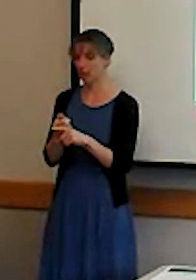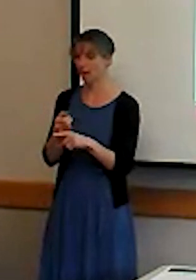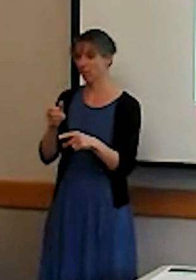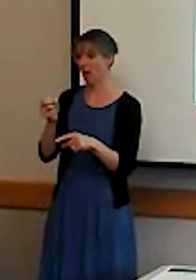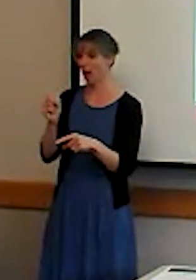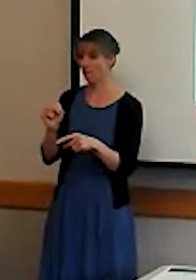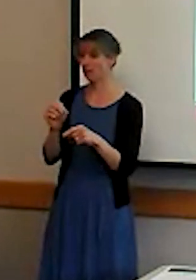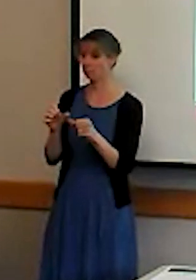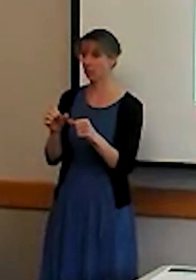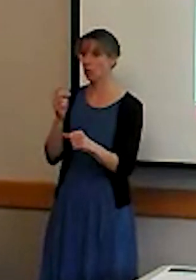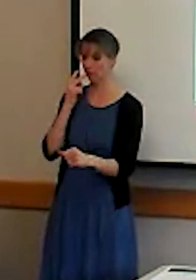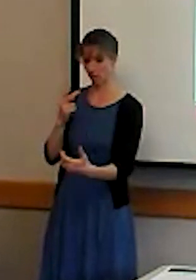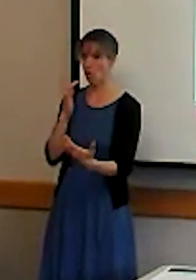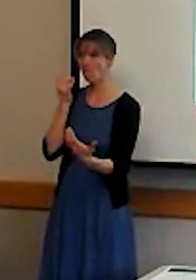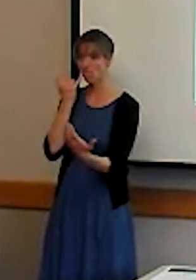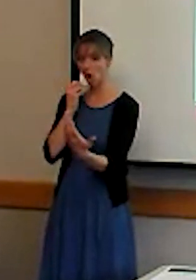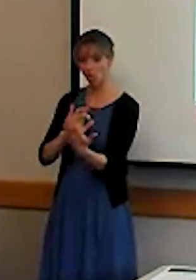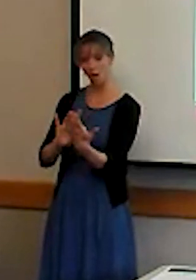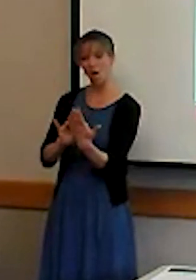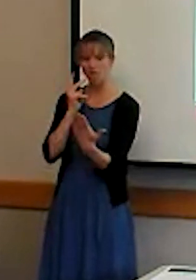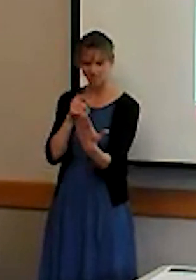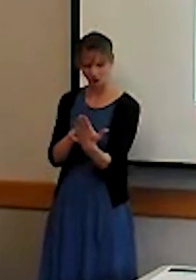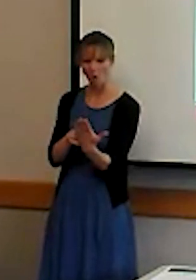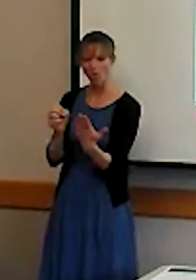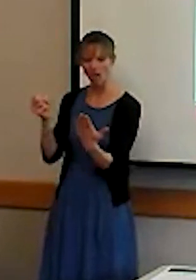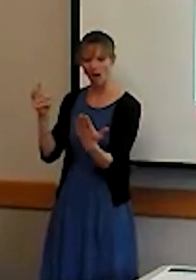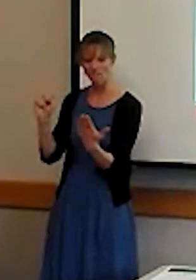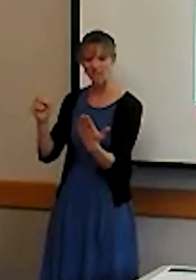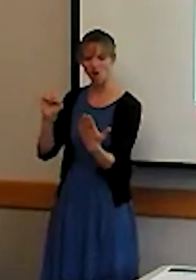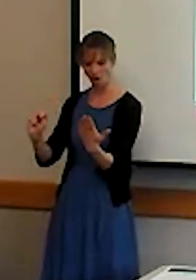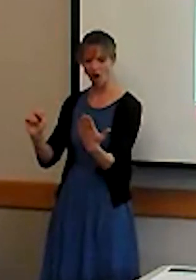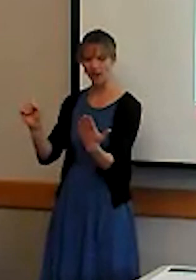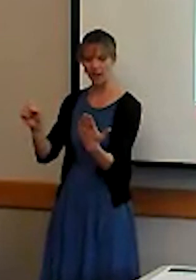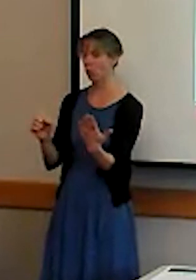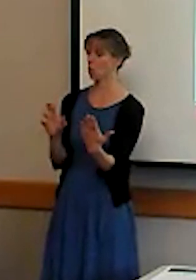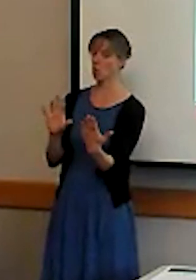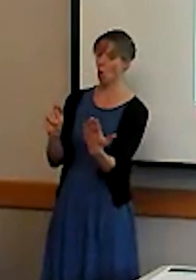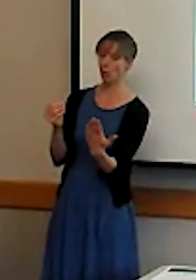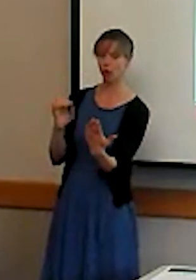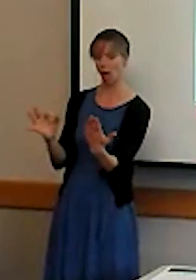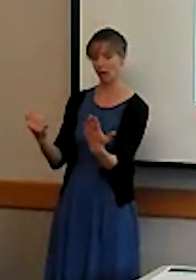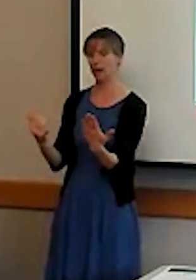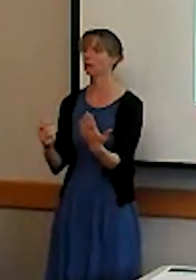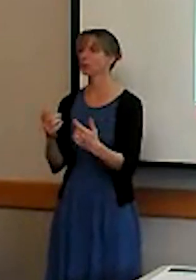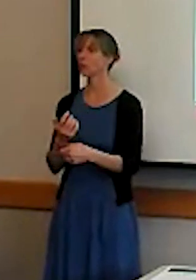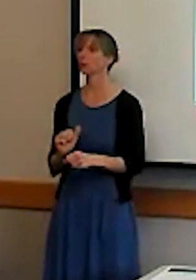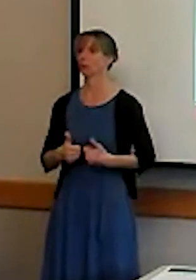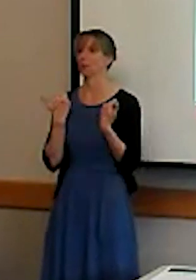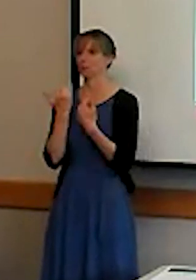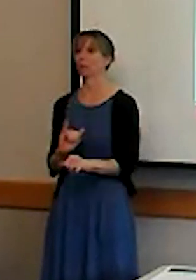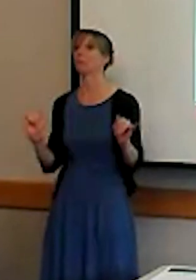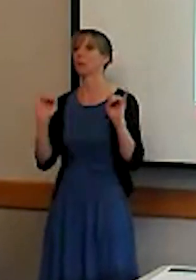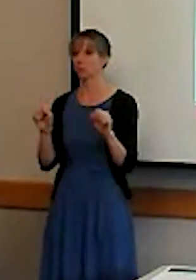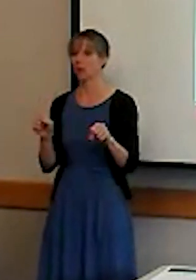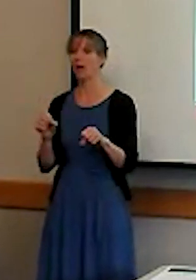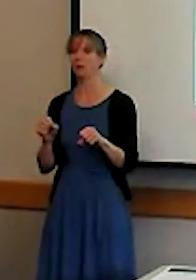the oven on your phone from your house. So just being able to live more independently with some of these